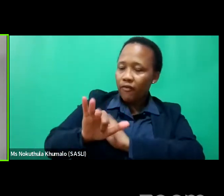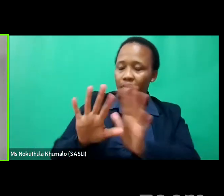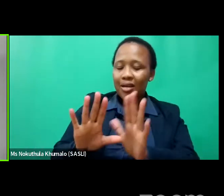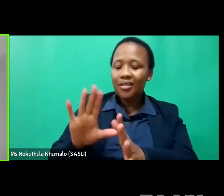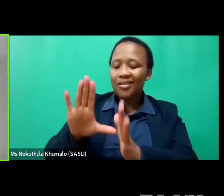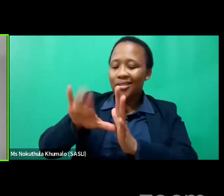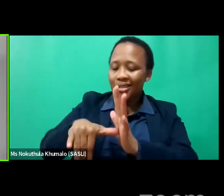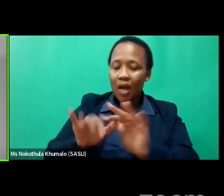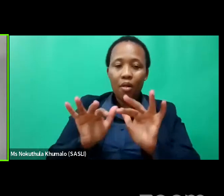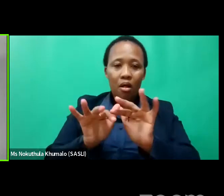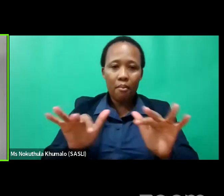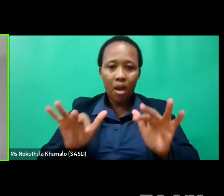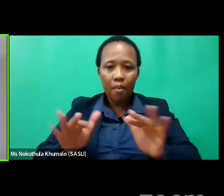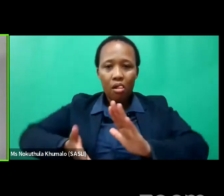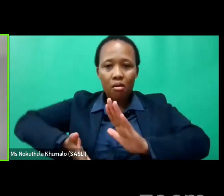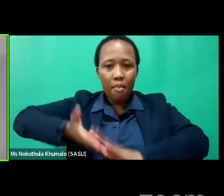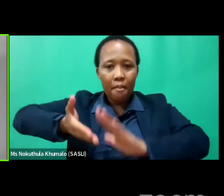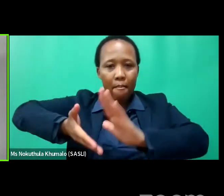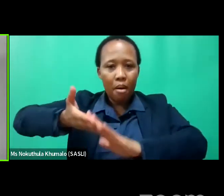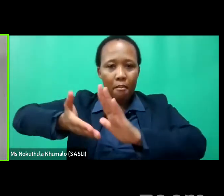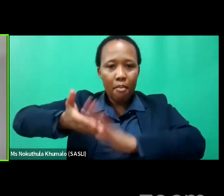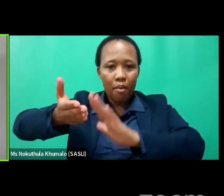equitable self-determination.